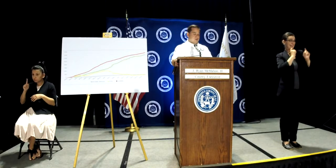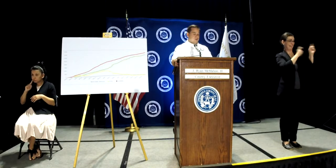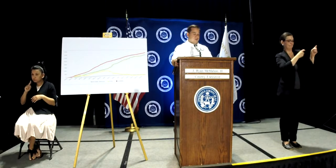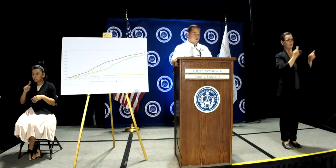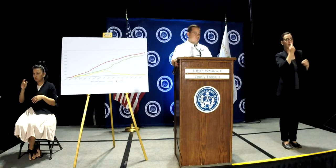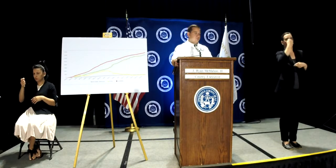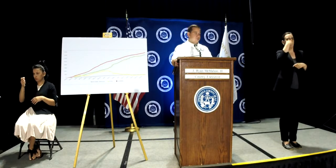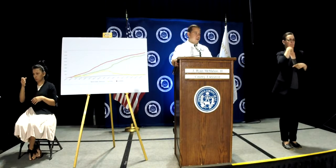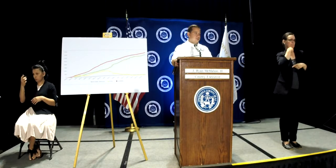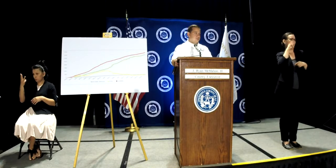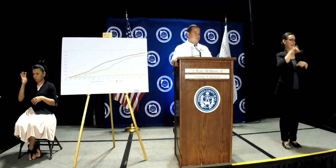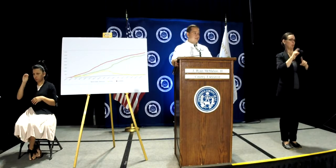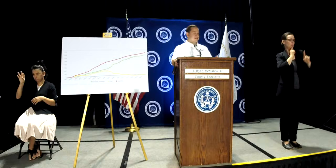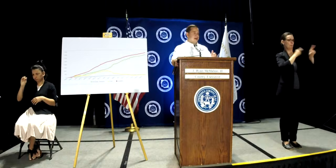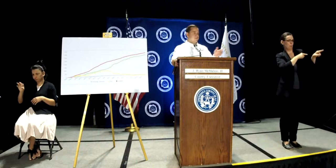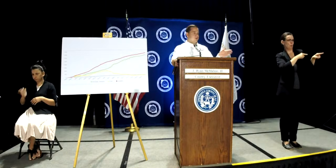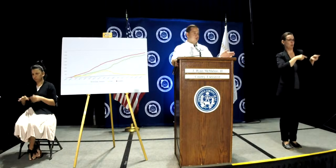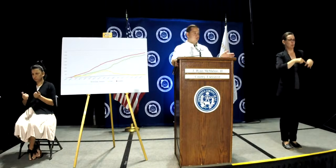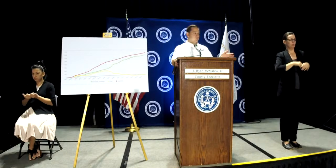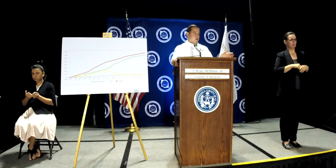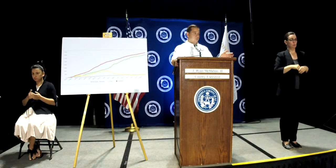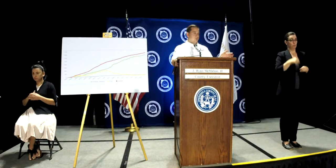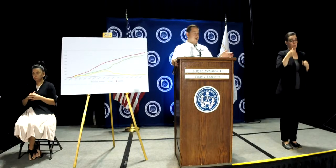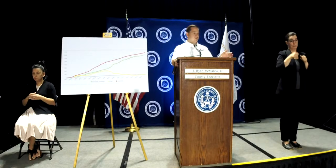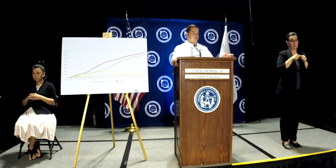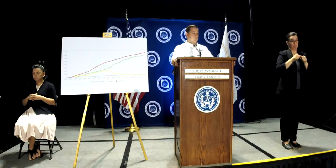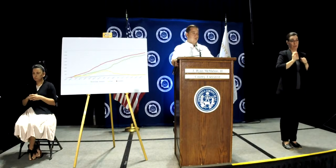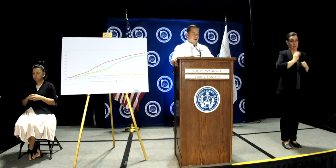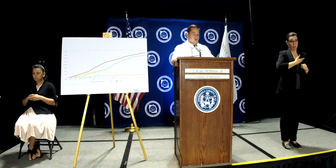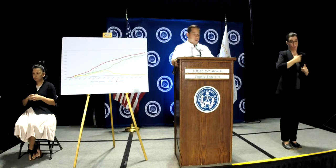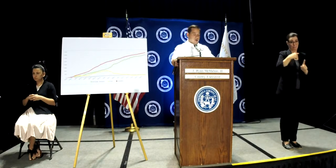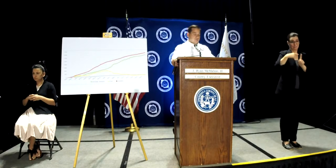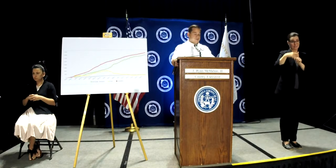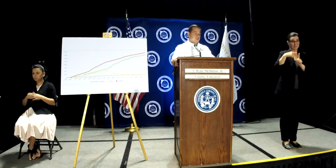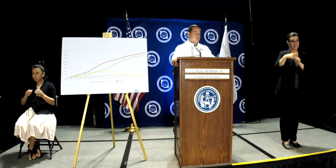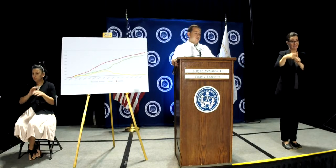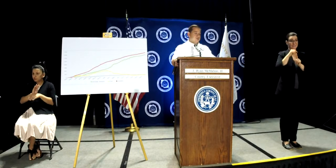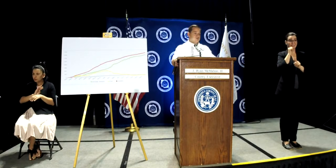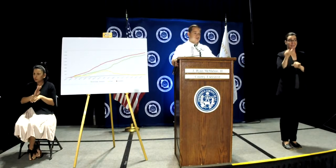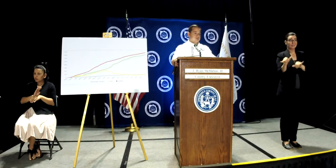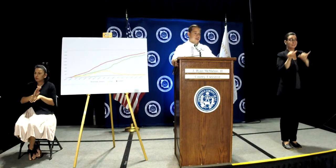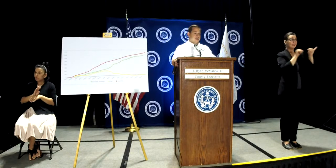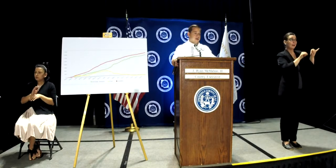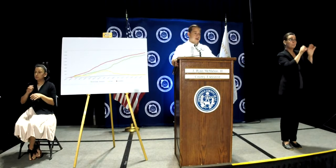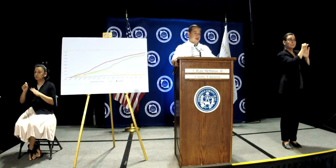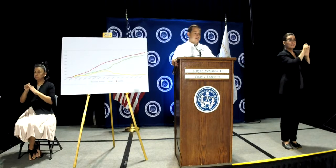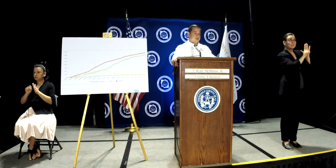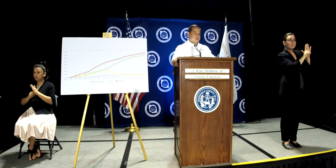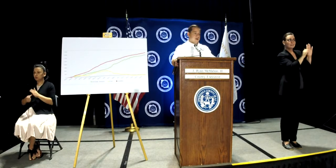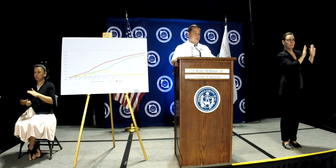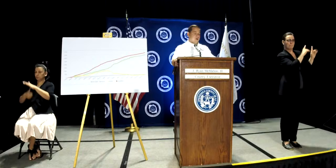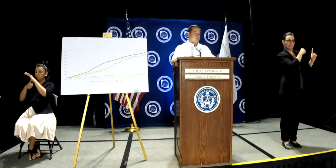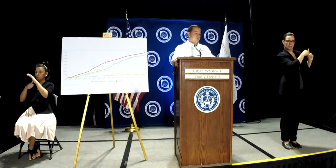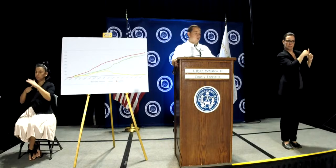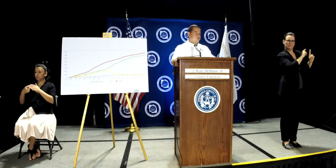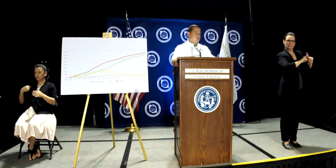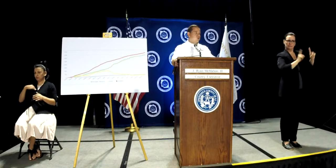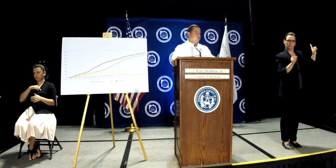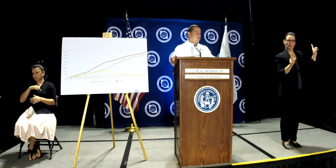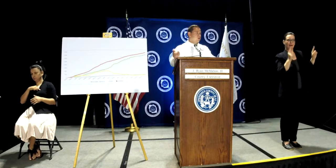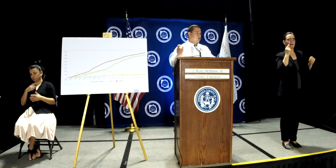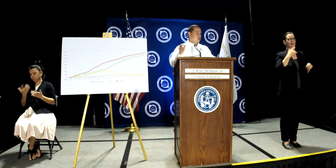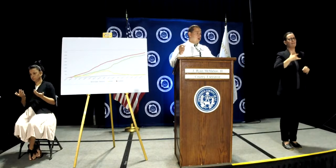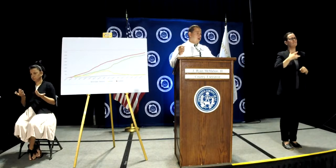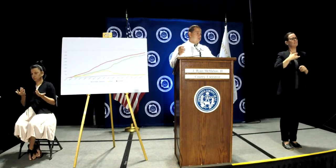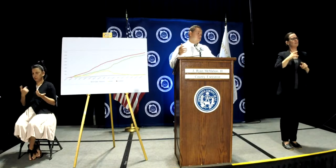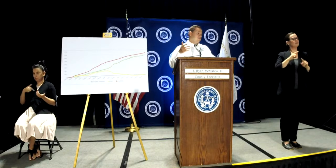are always a little different from the states. Some of that's timing when they report out and we report out, but some of it is just on their reports they